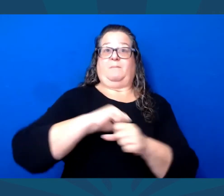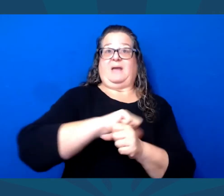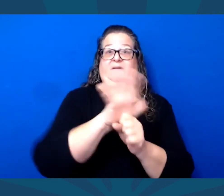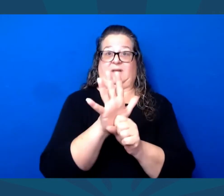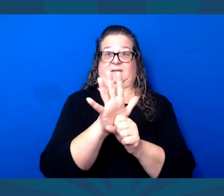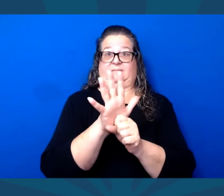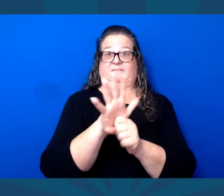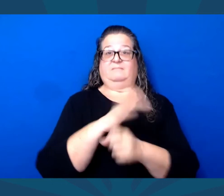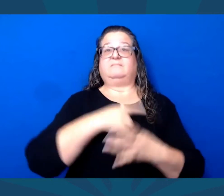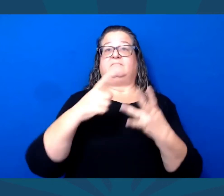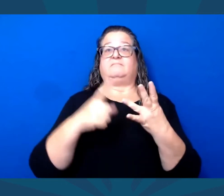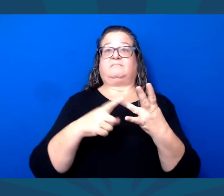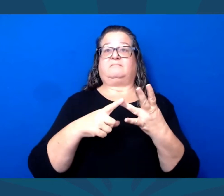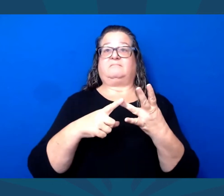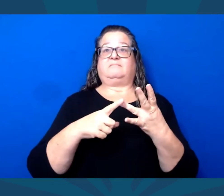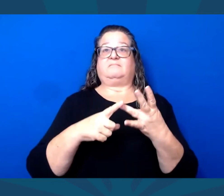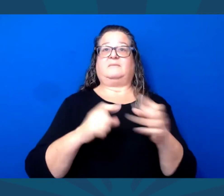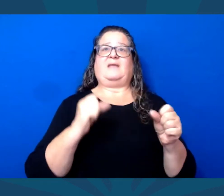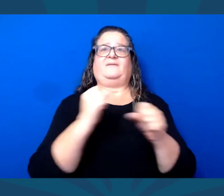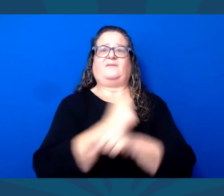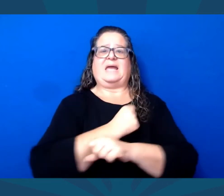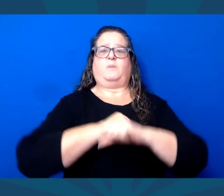invest in our neighborhoods